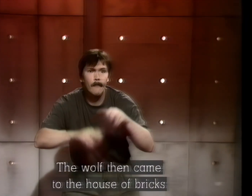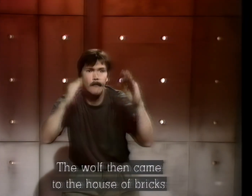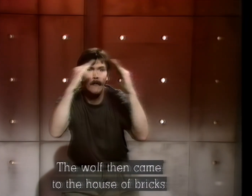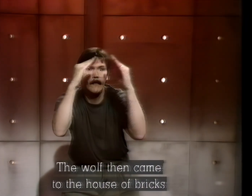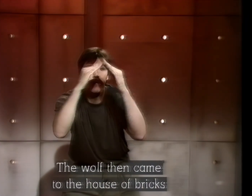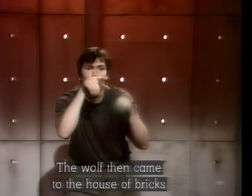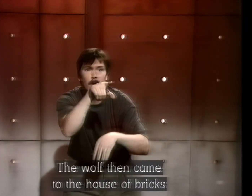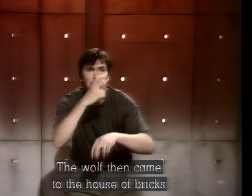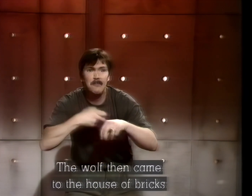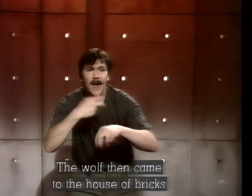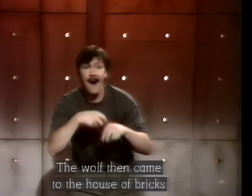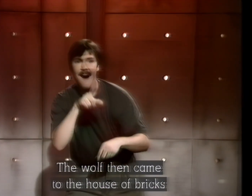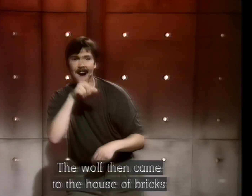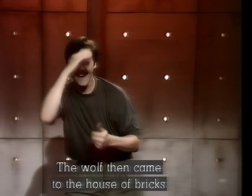The wolf then came to the house of bricks,